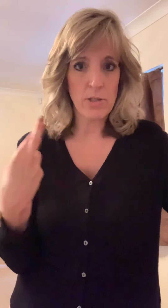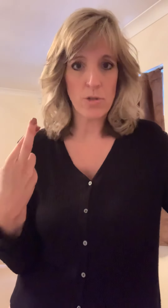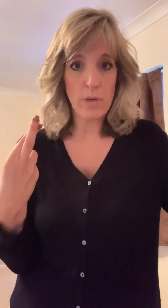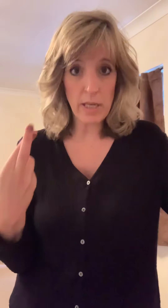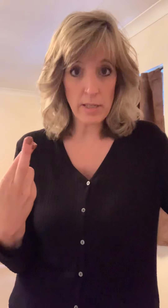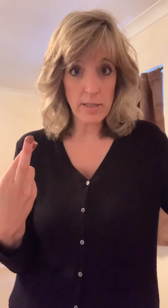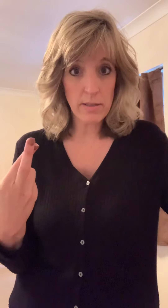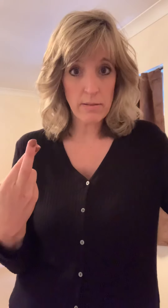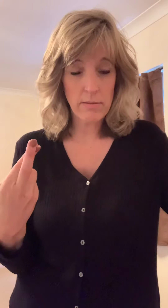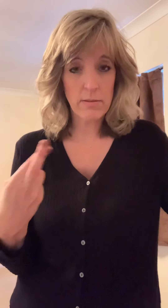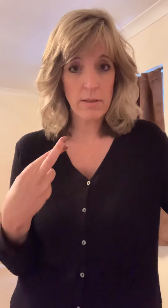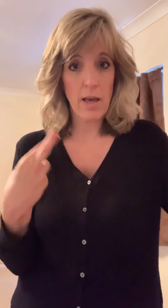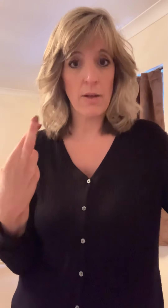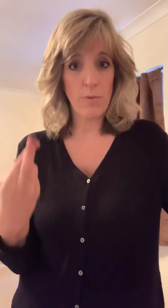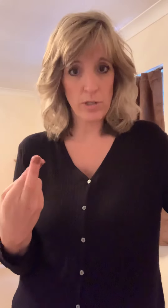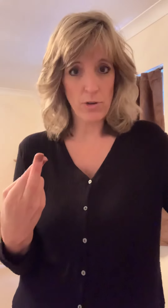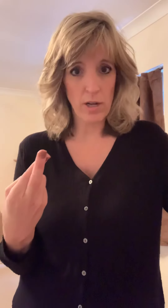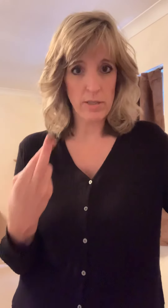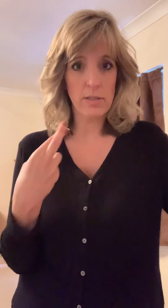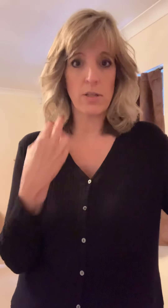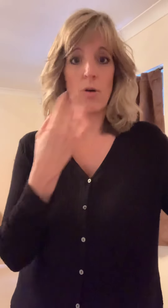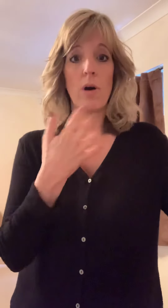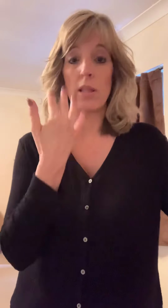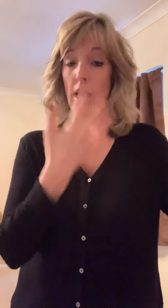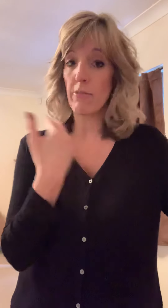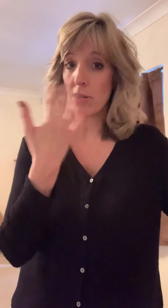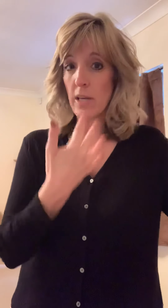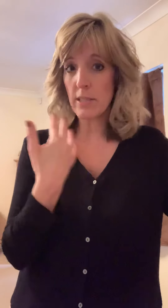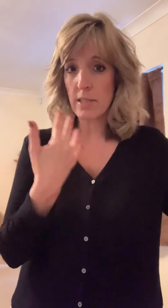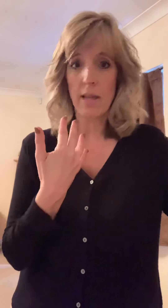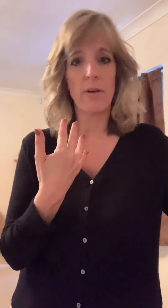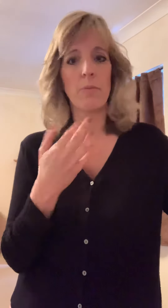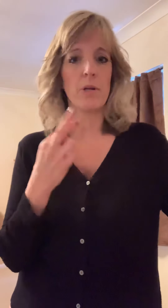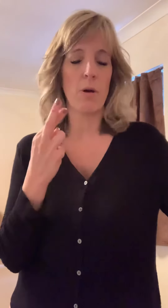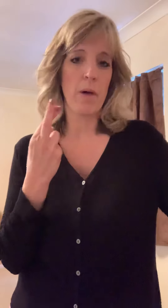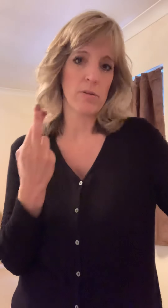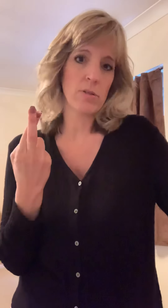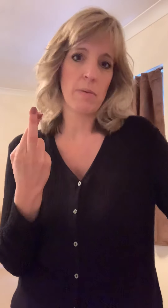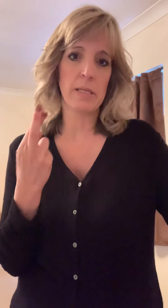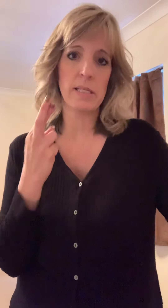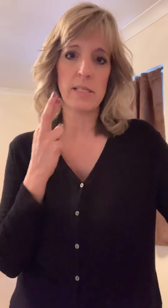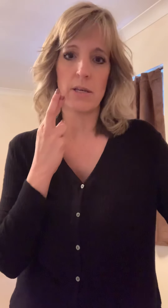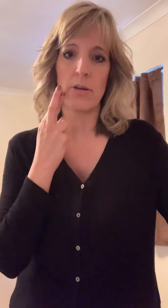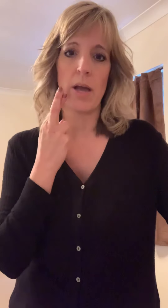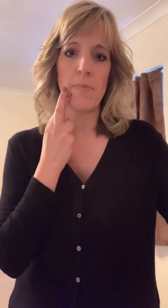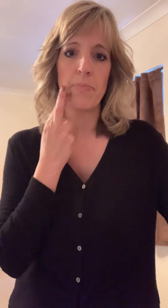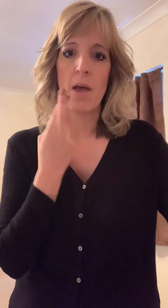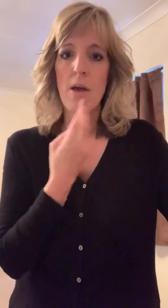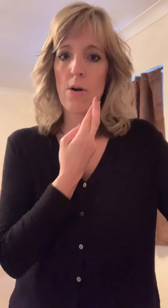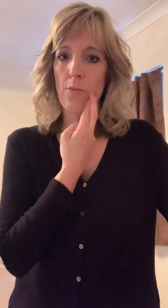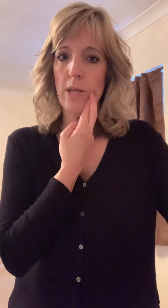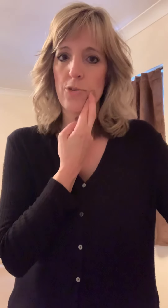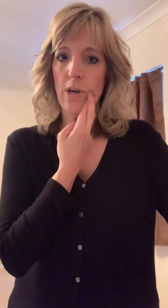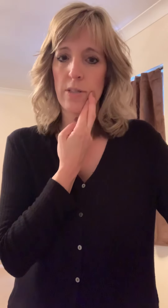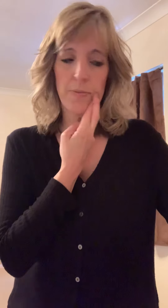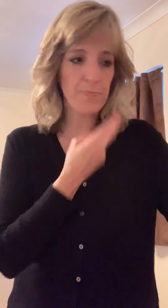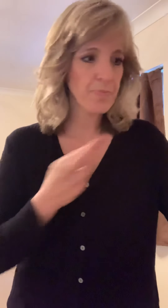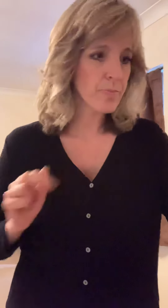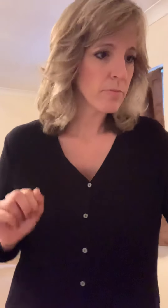you eat at a restaurant. So a lot of our signs today are up near our mouth, so that makes it easier, okay? Restaurant.